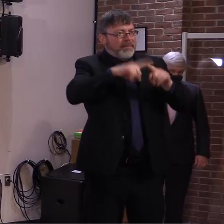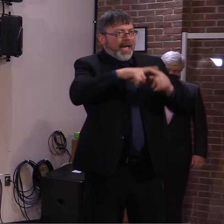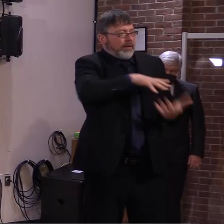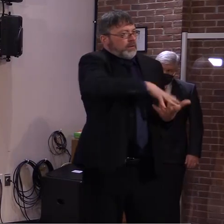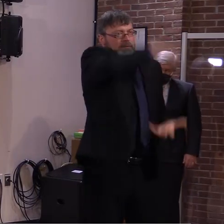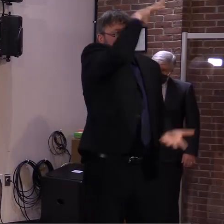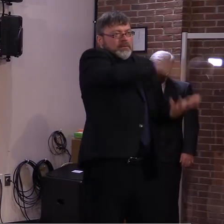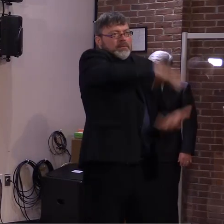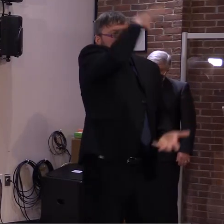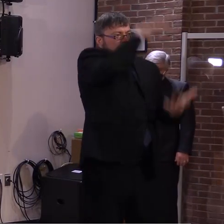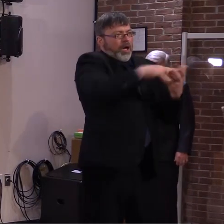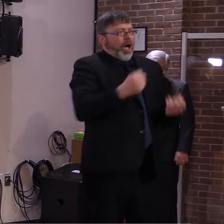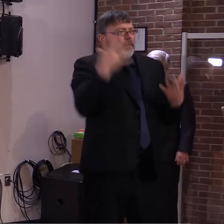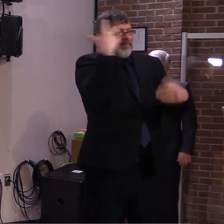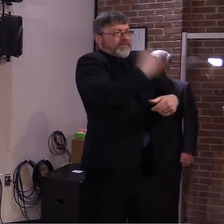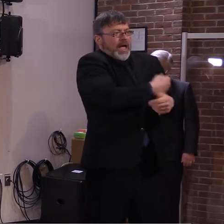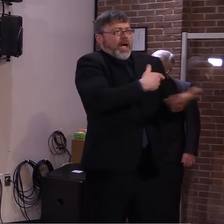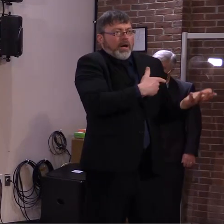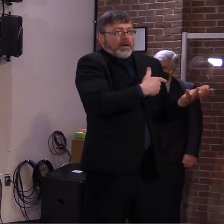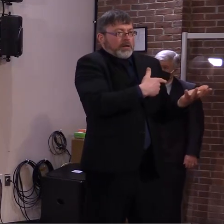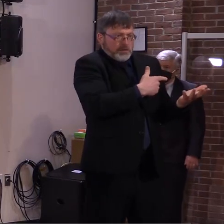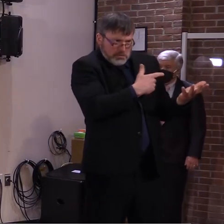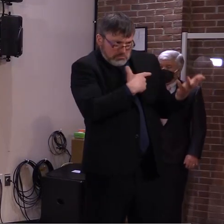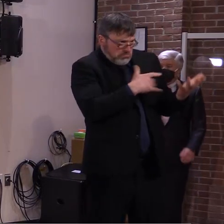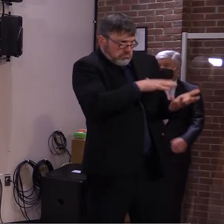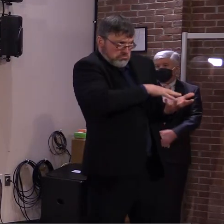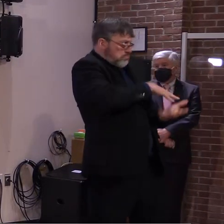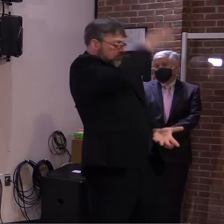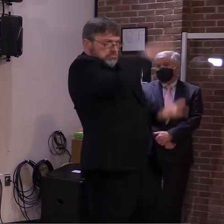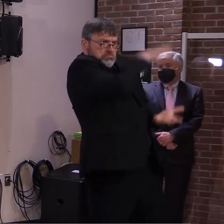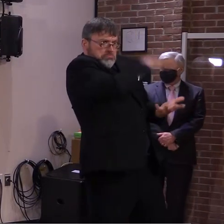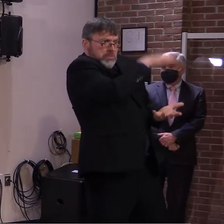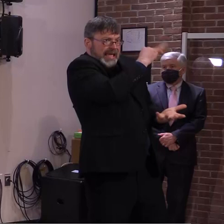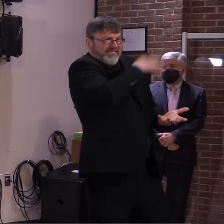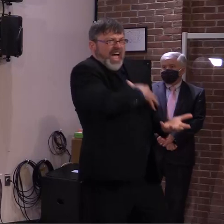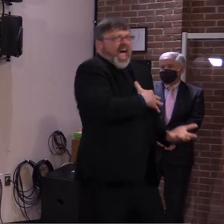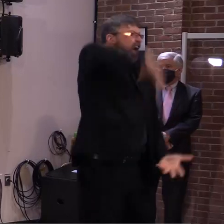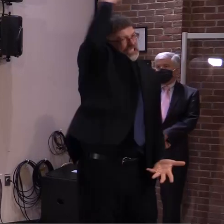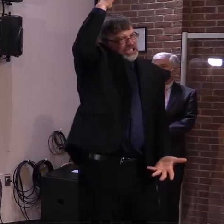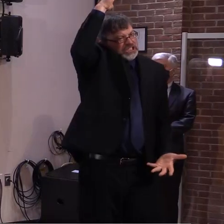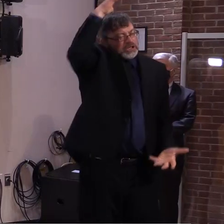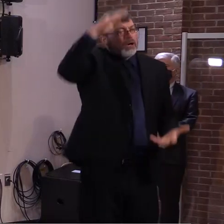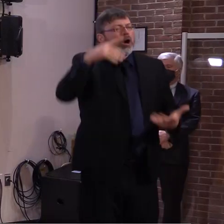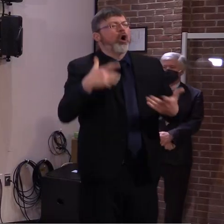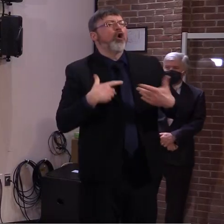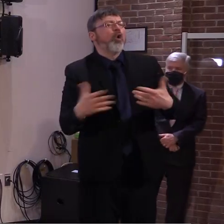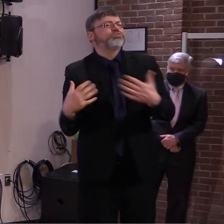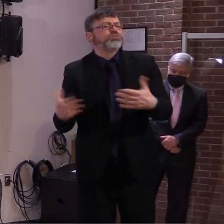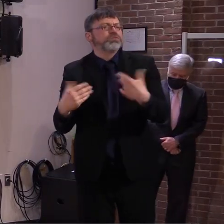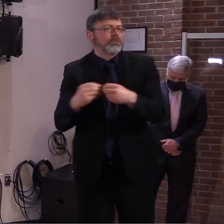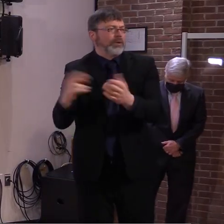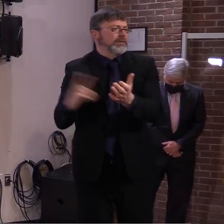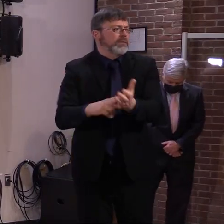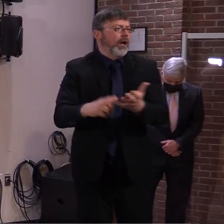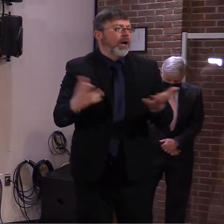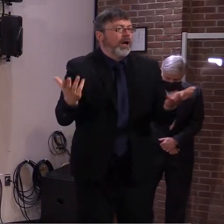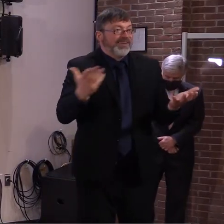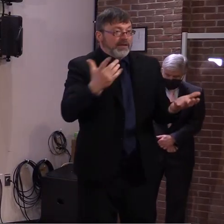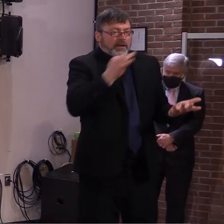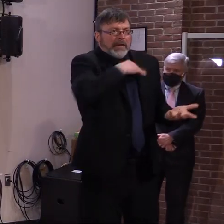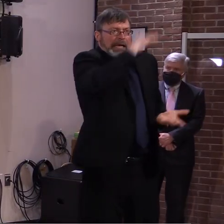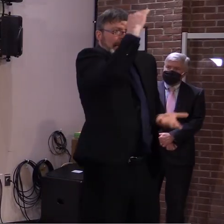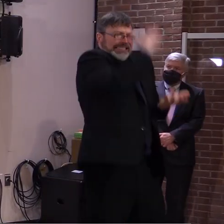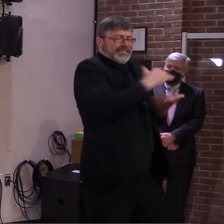up, that could be moved forward. We just don't know at this point. But we thought